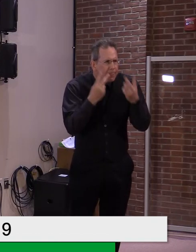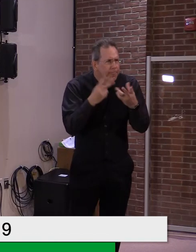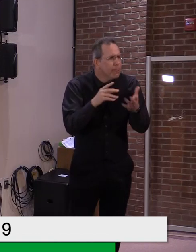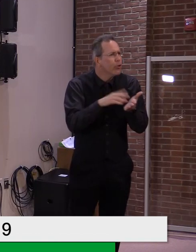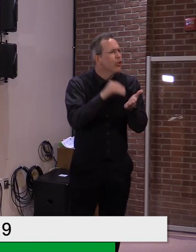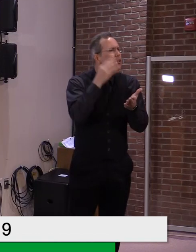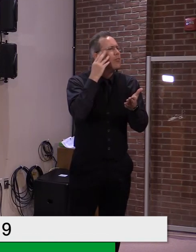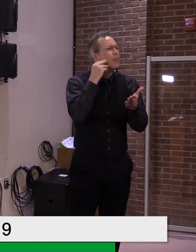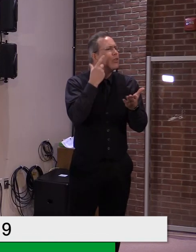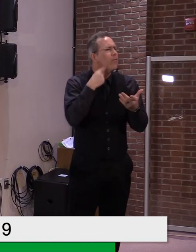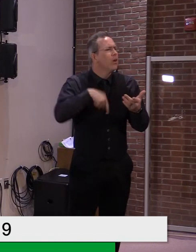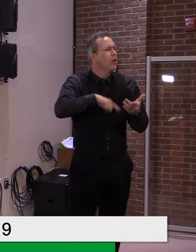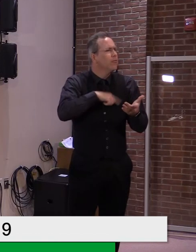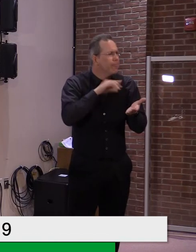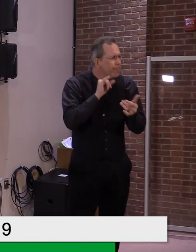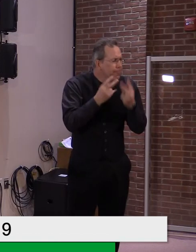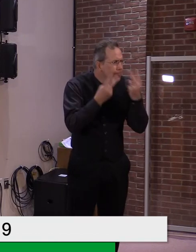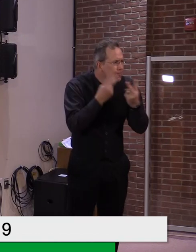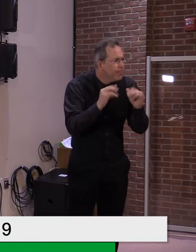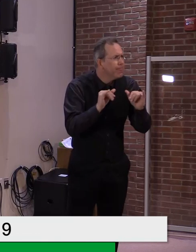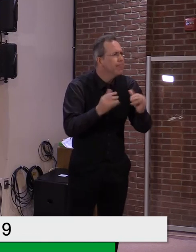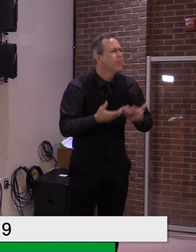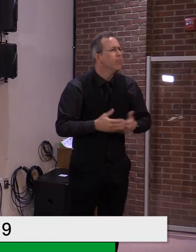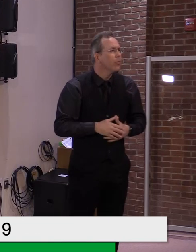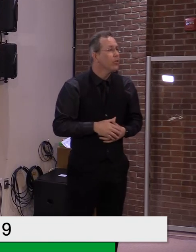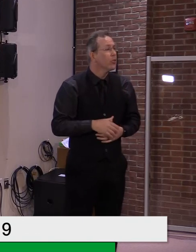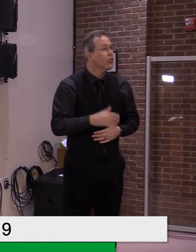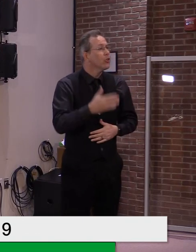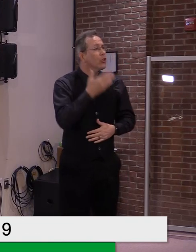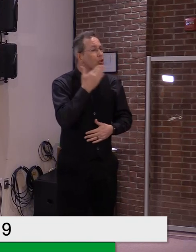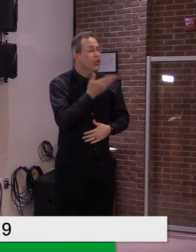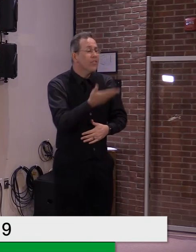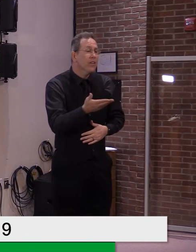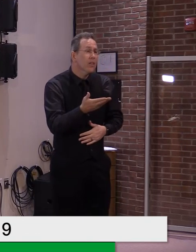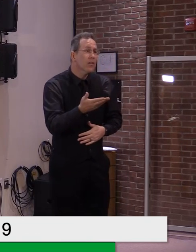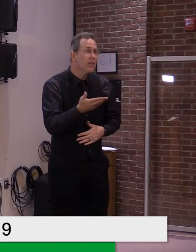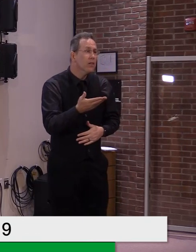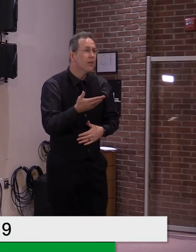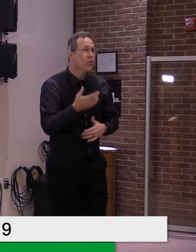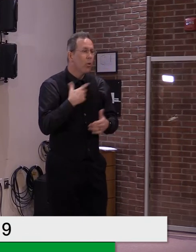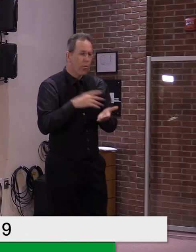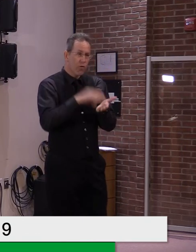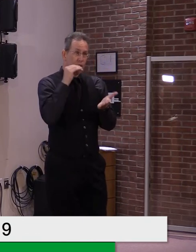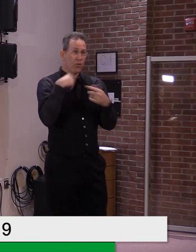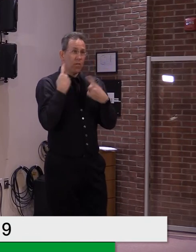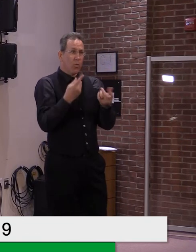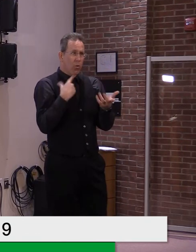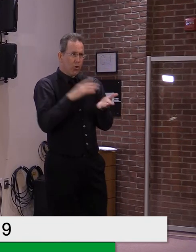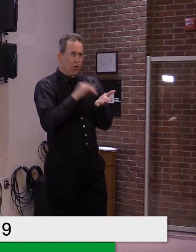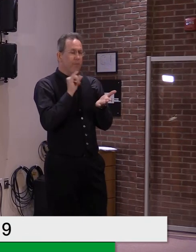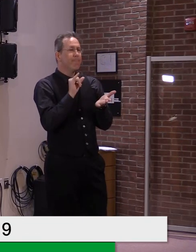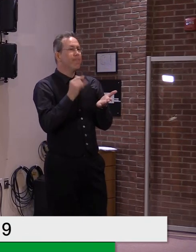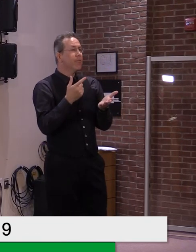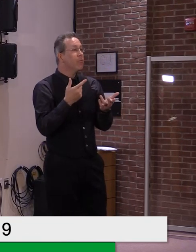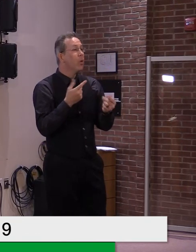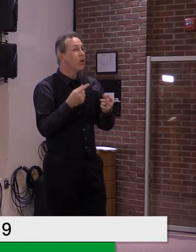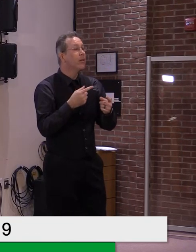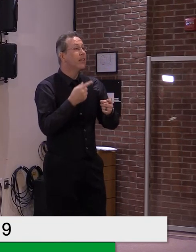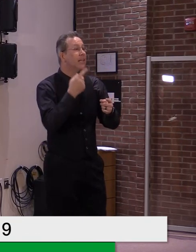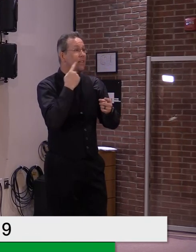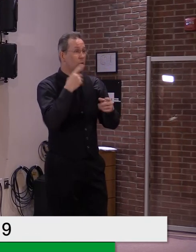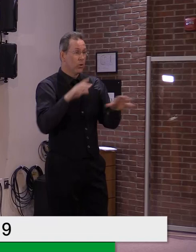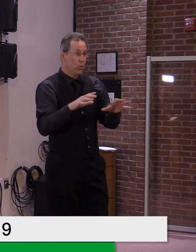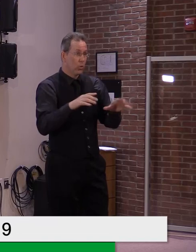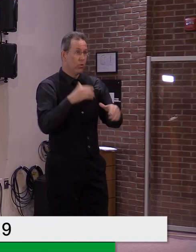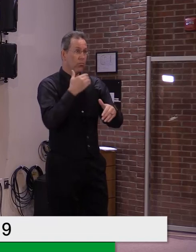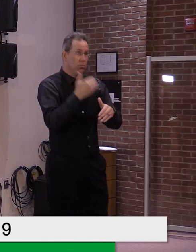The good thing is what we've learned in this pandemic is that if you cohort and do it correctly,